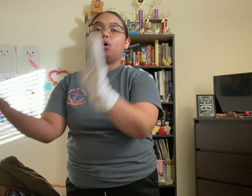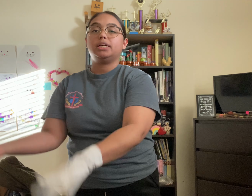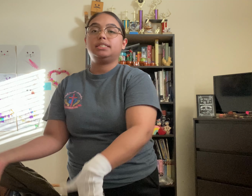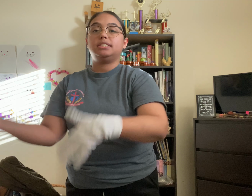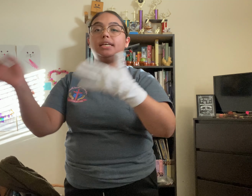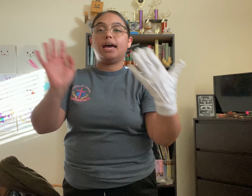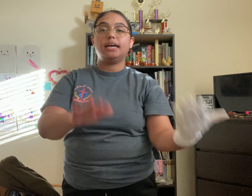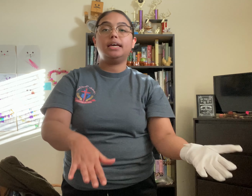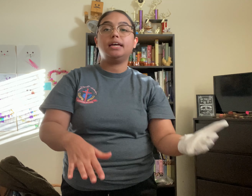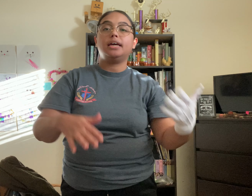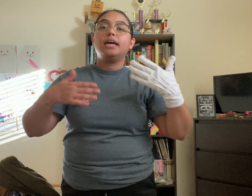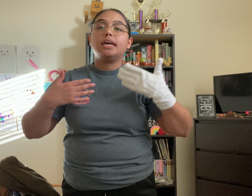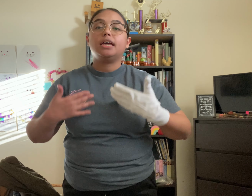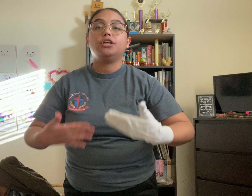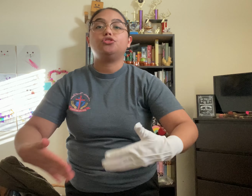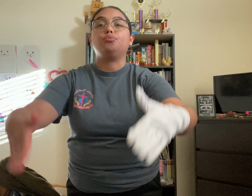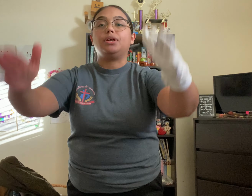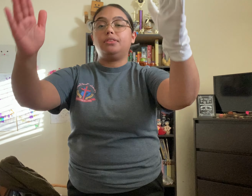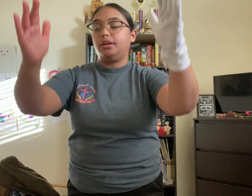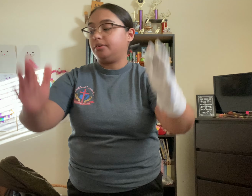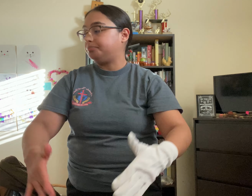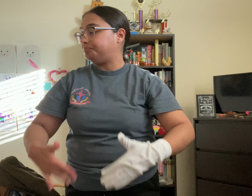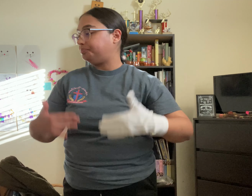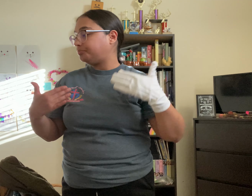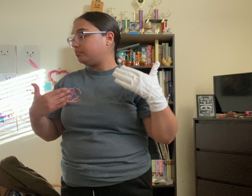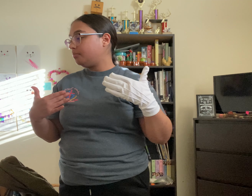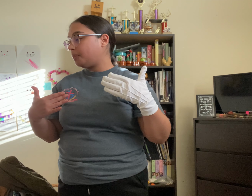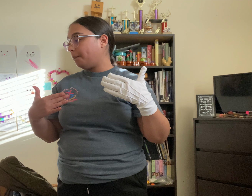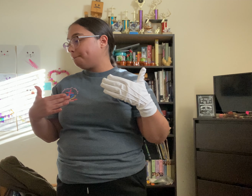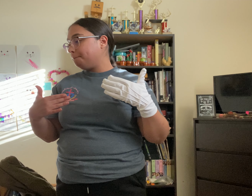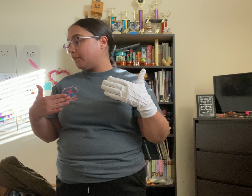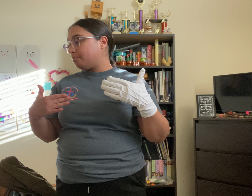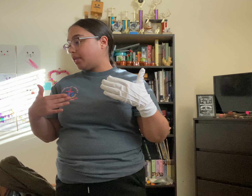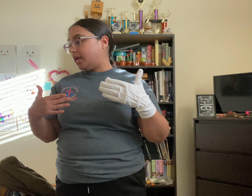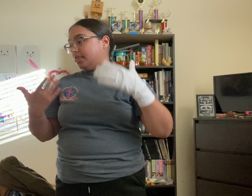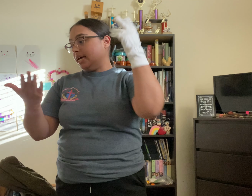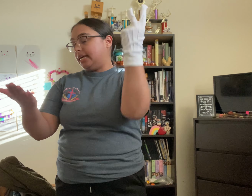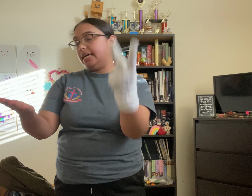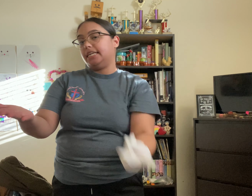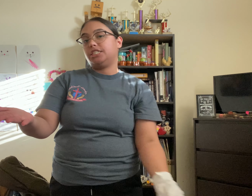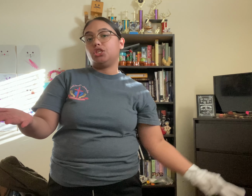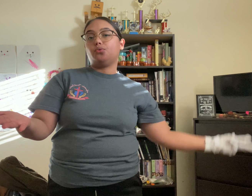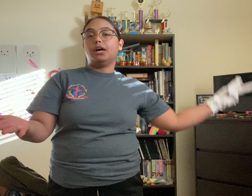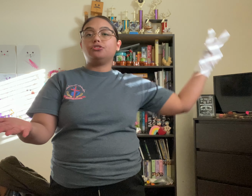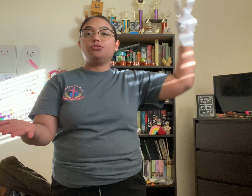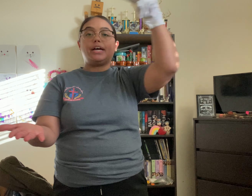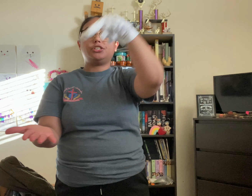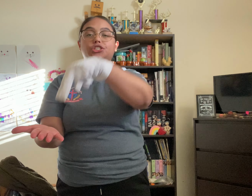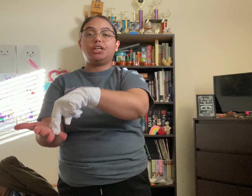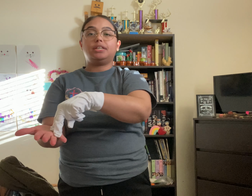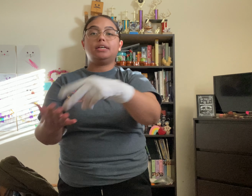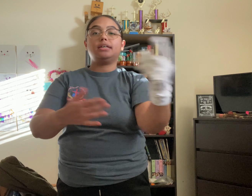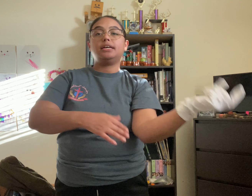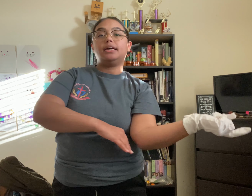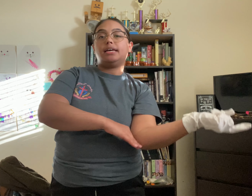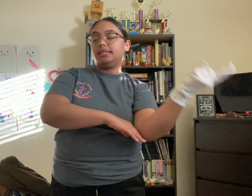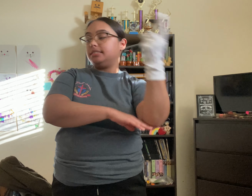once dead is breathing. And then it's the resurrection